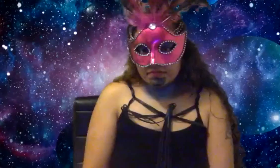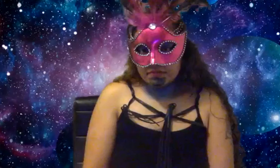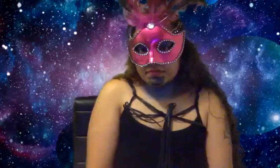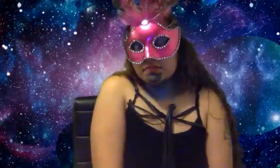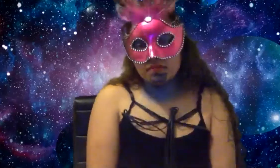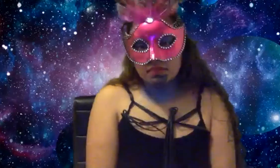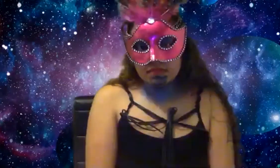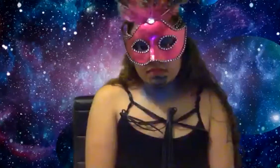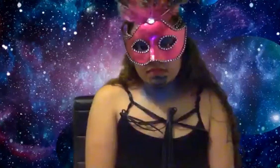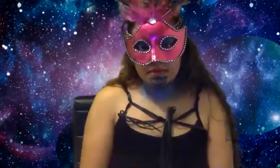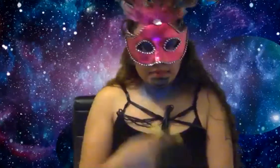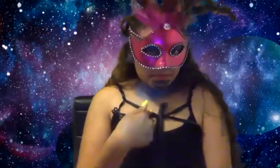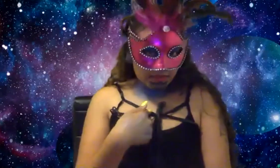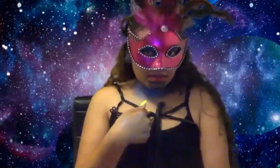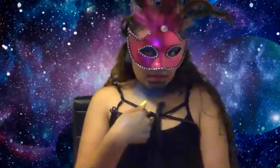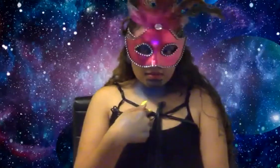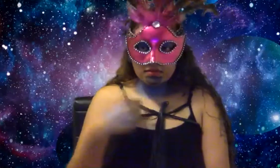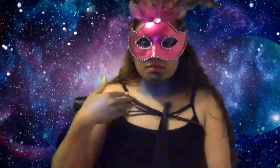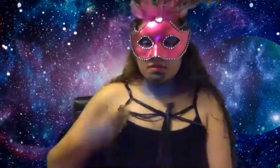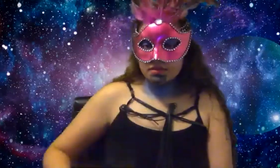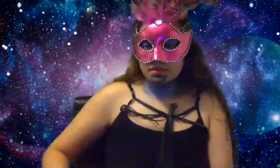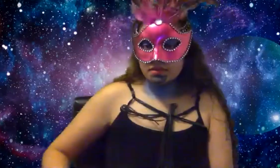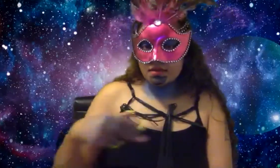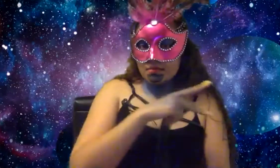This, as you can see, is my home.